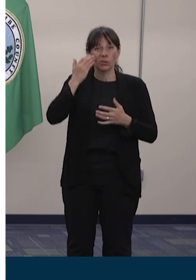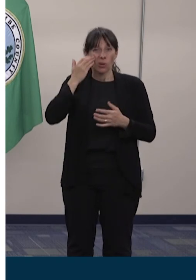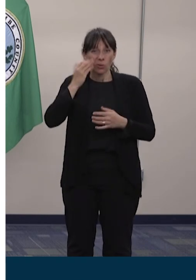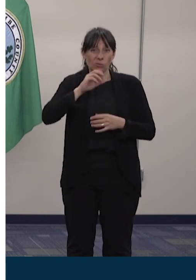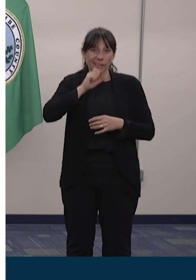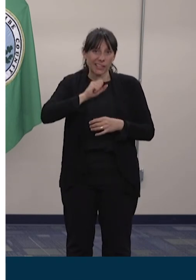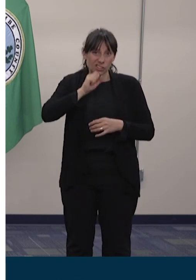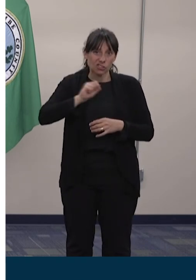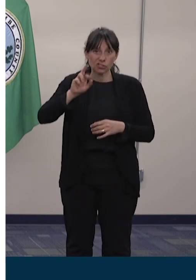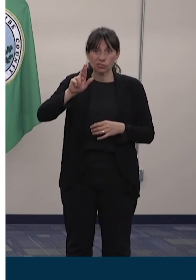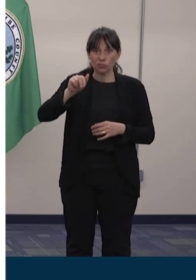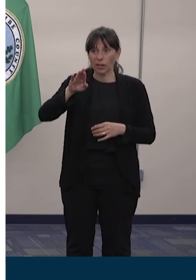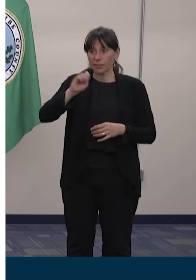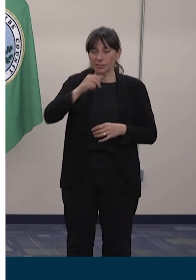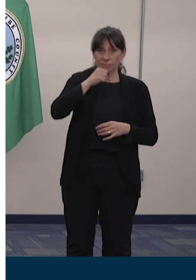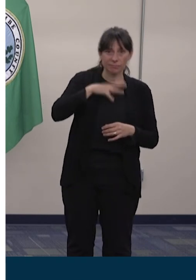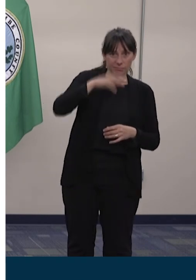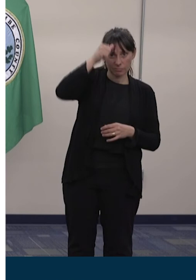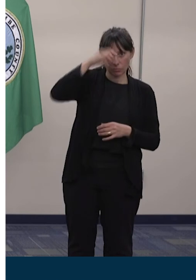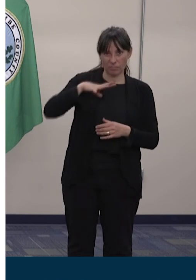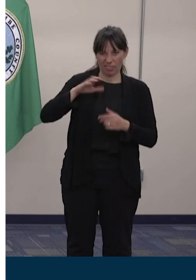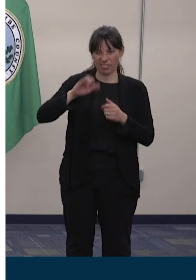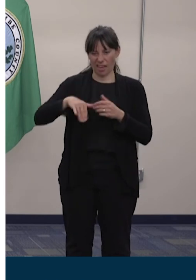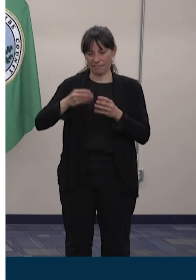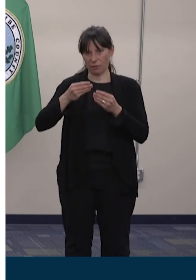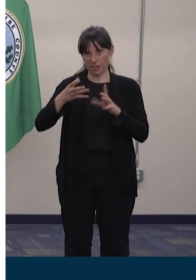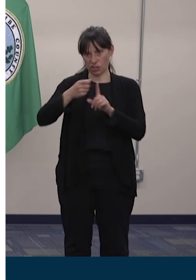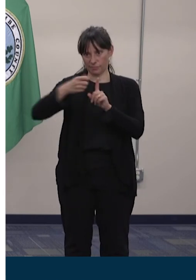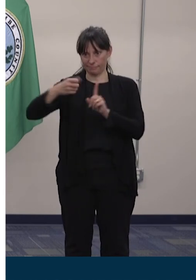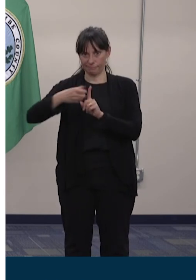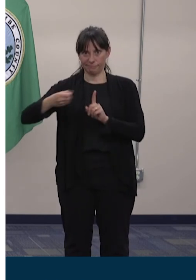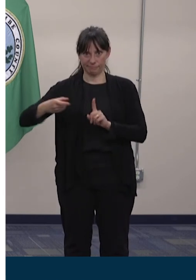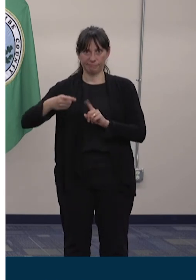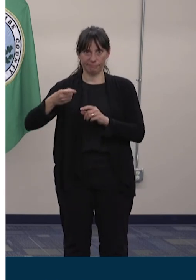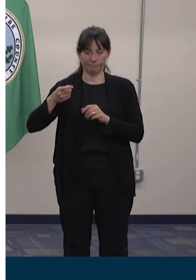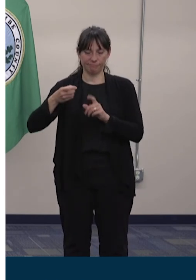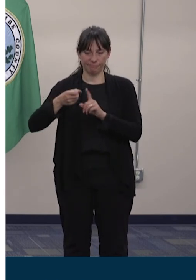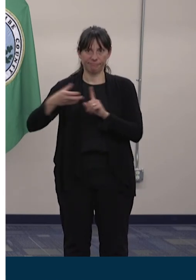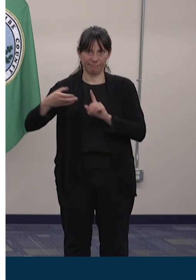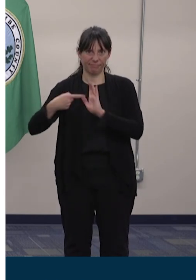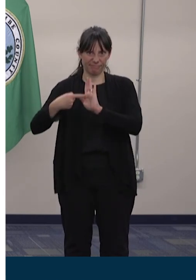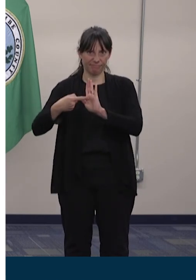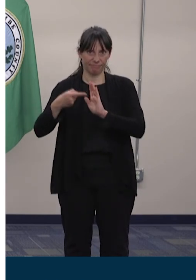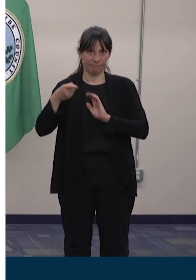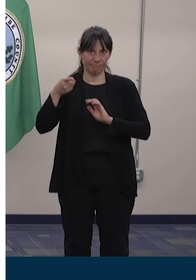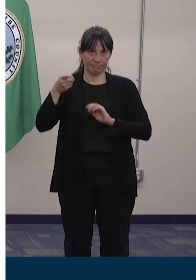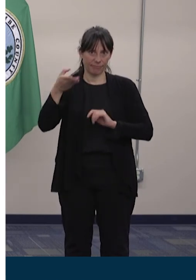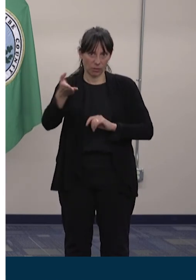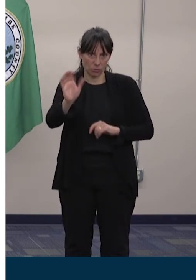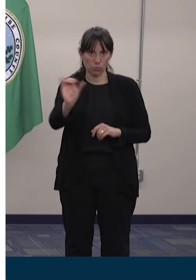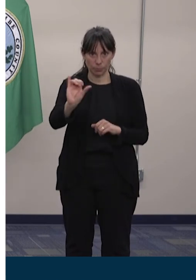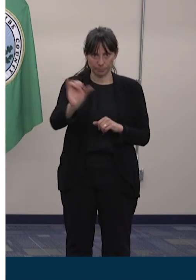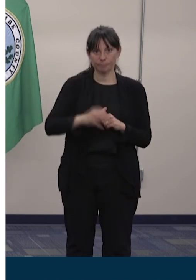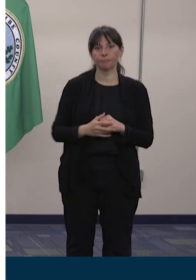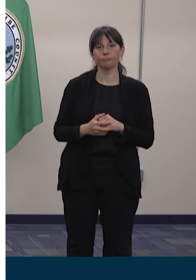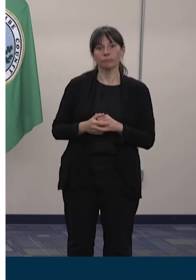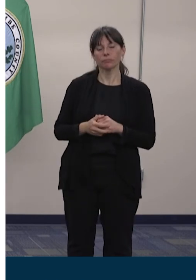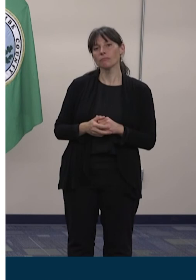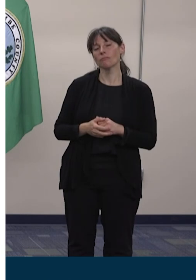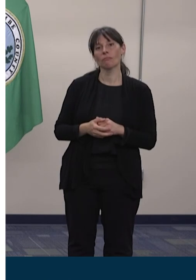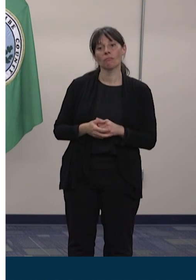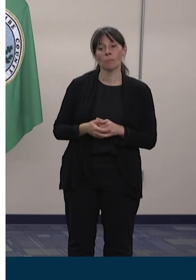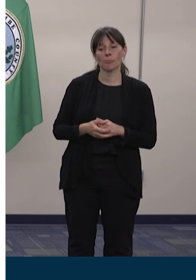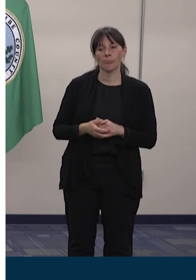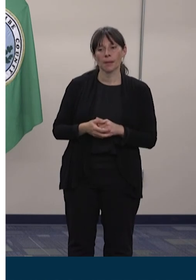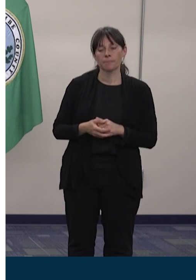en cada caso. The dashboard Este also shows the tablero number of también tests muestra el for número COVID-19 de that have been casos performed de